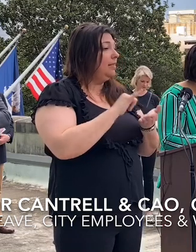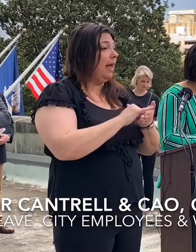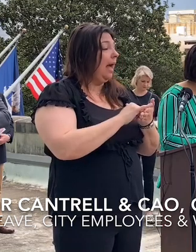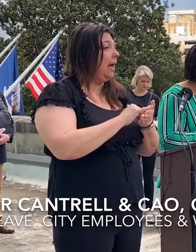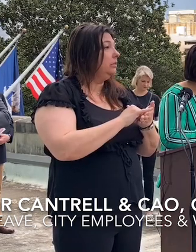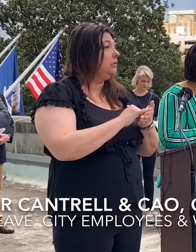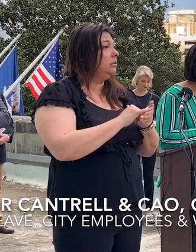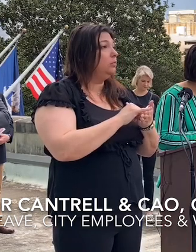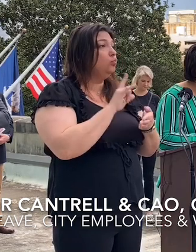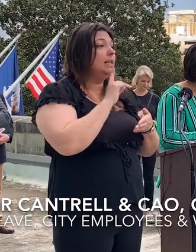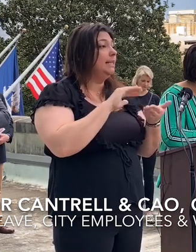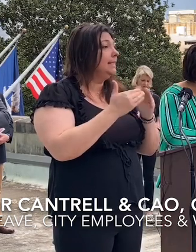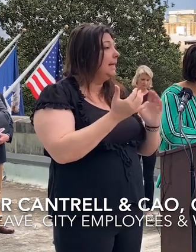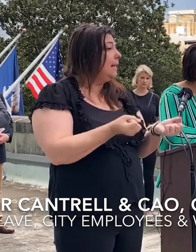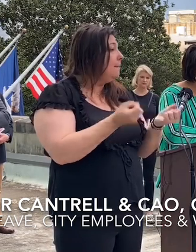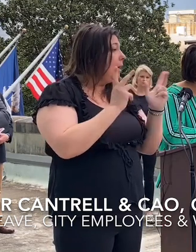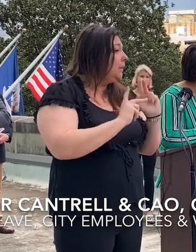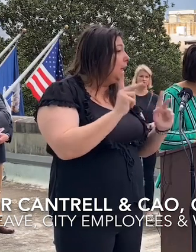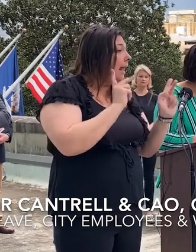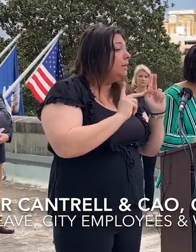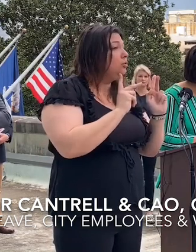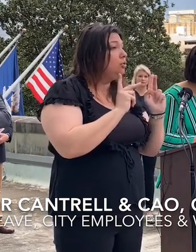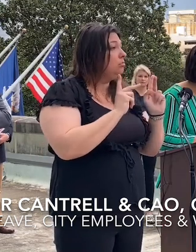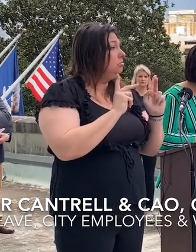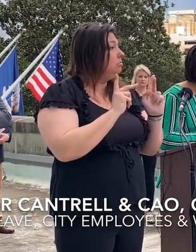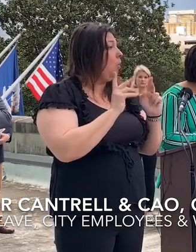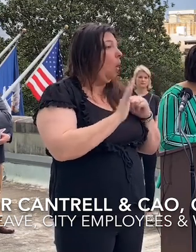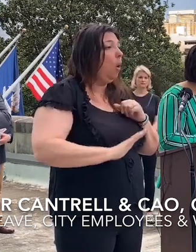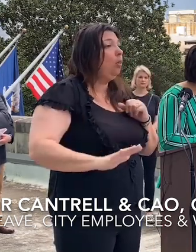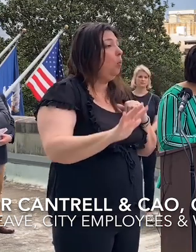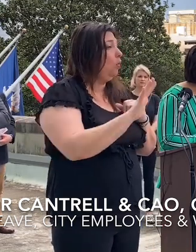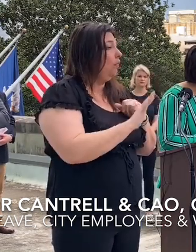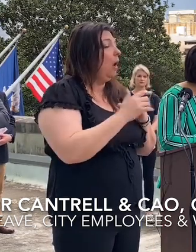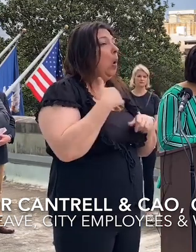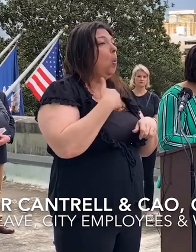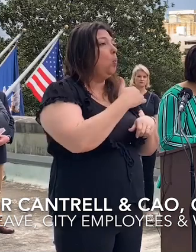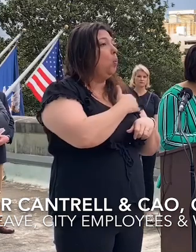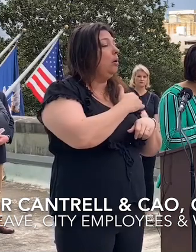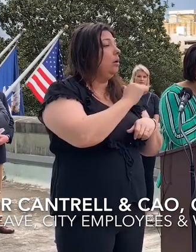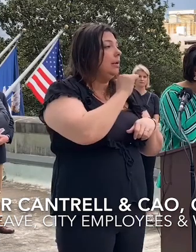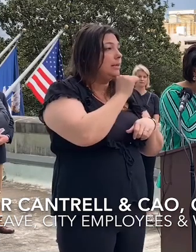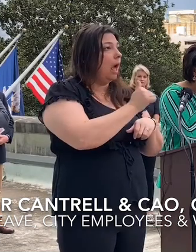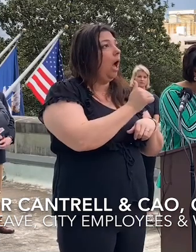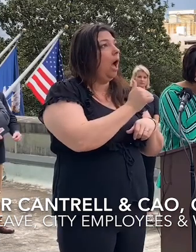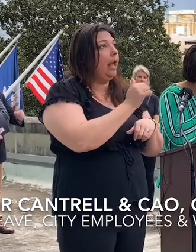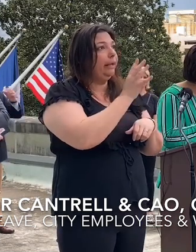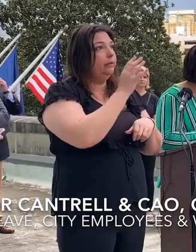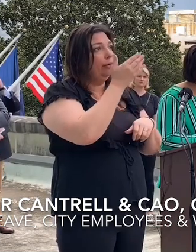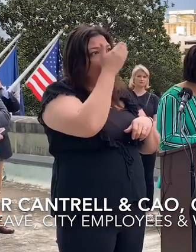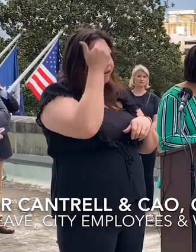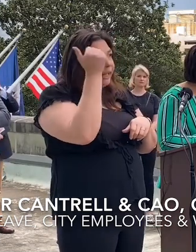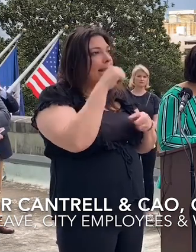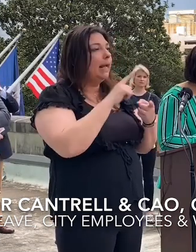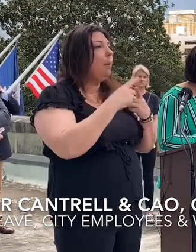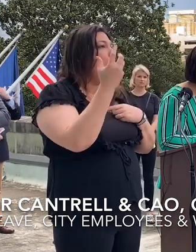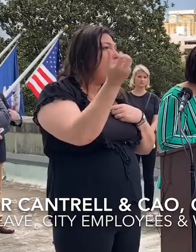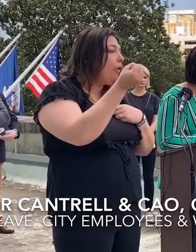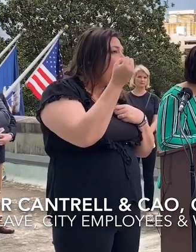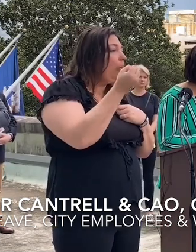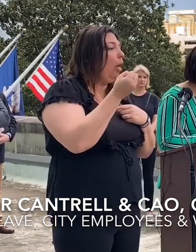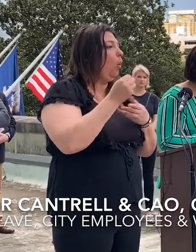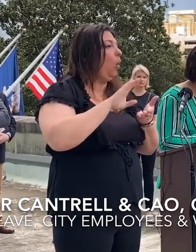city population, employment population across the board, where we're not leaving off the thought of furloughs or